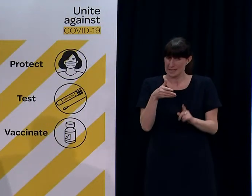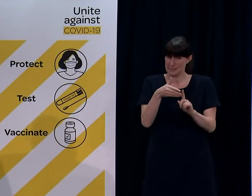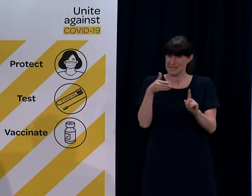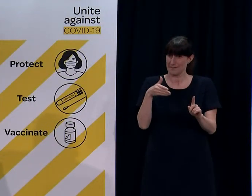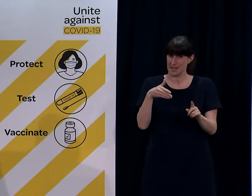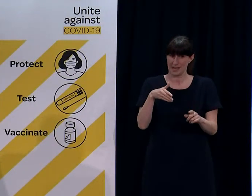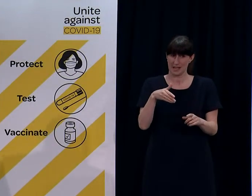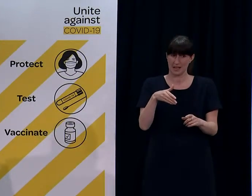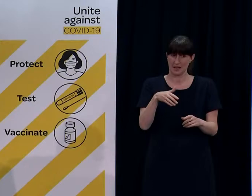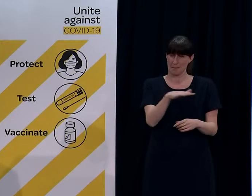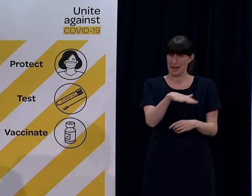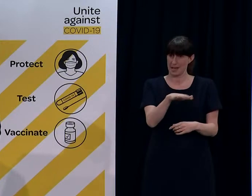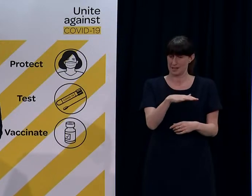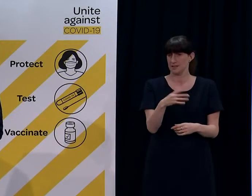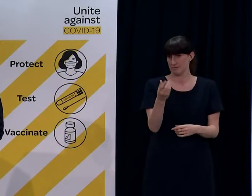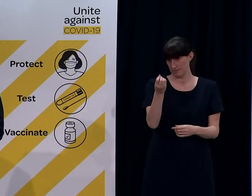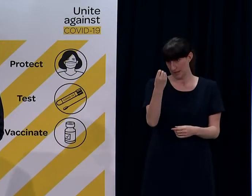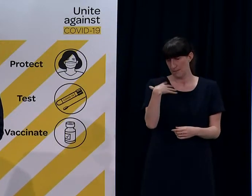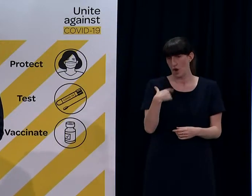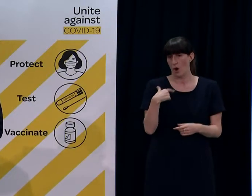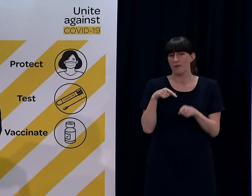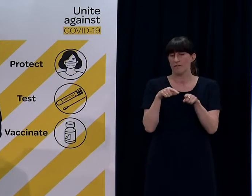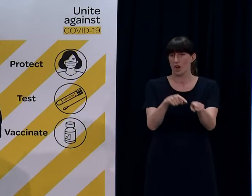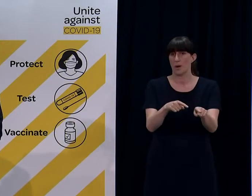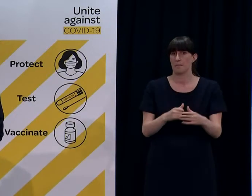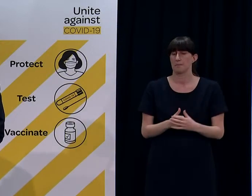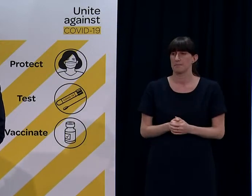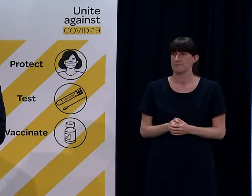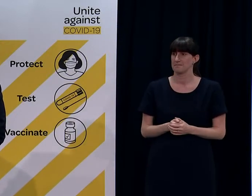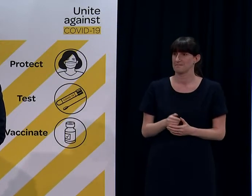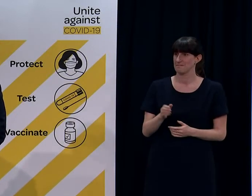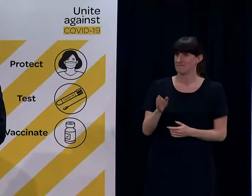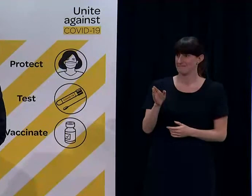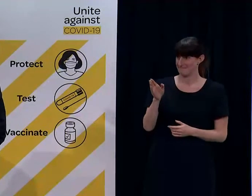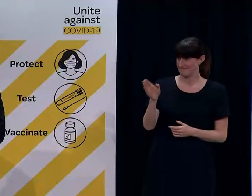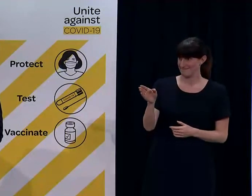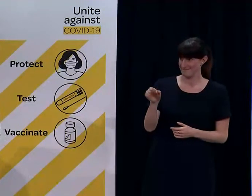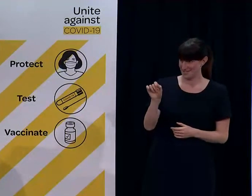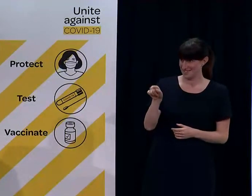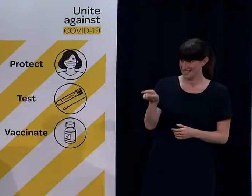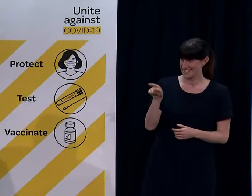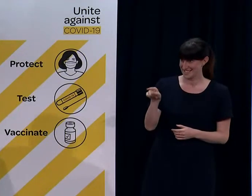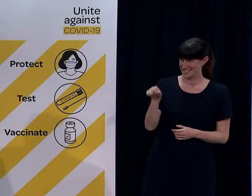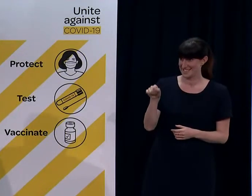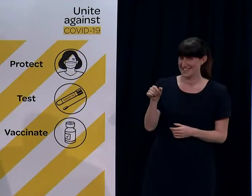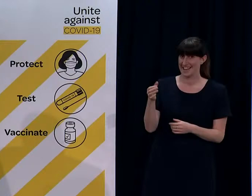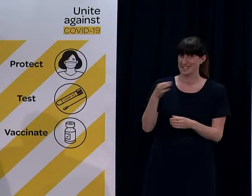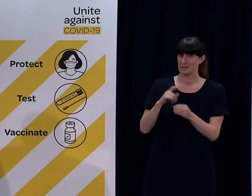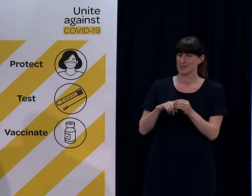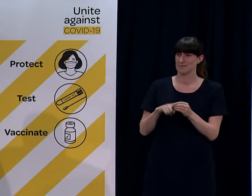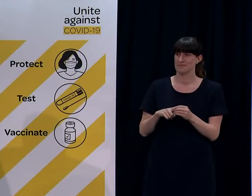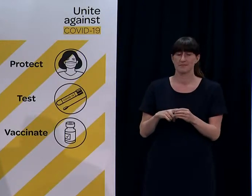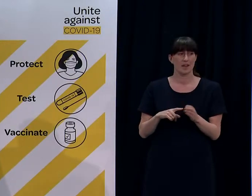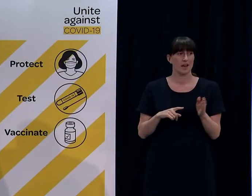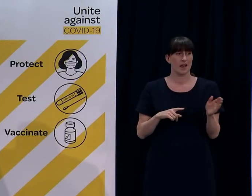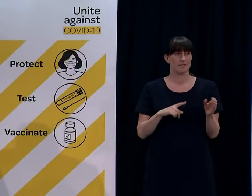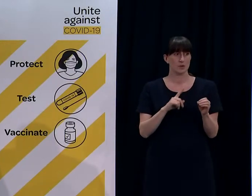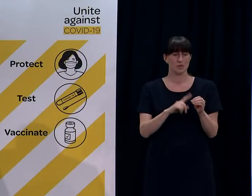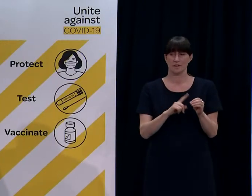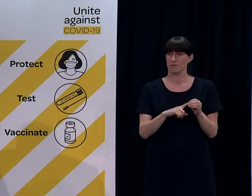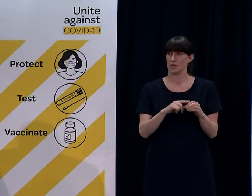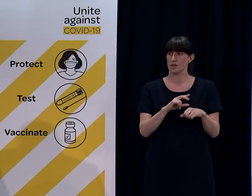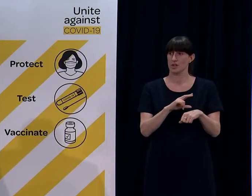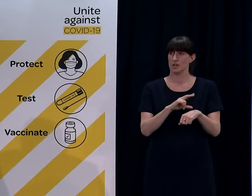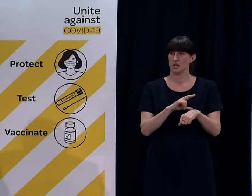access that service. Yeah. Yep. No, you? Yes. Sorry, I question for Dr. McElnay.